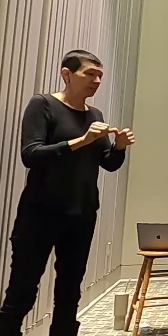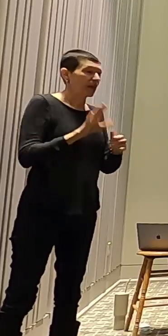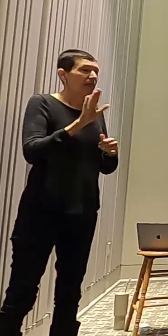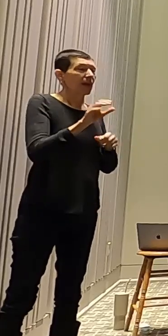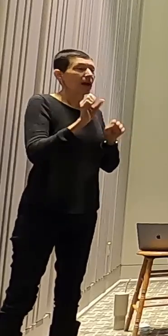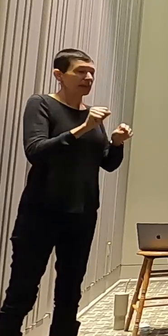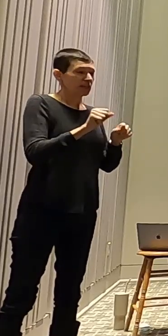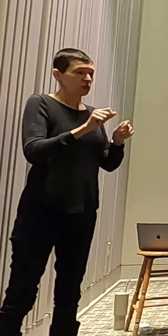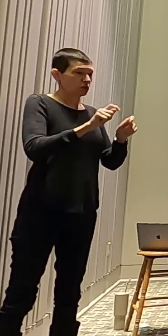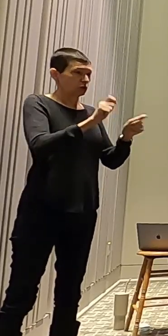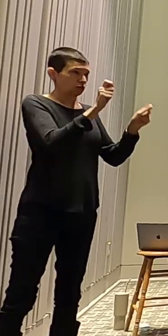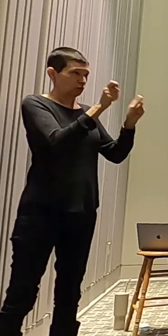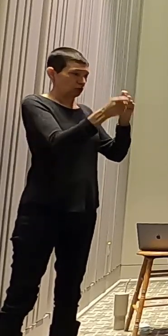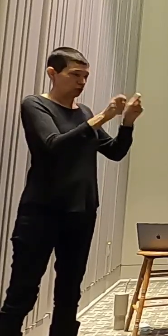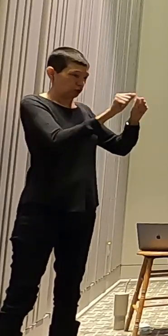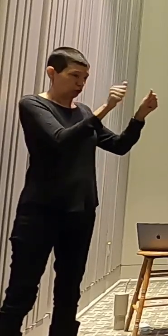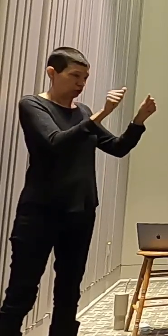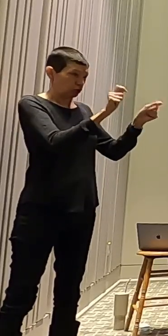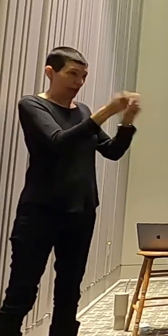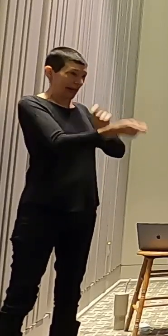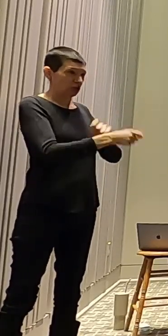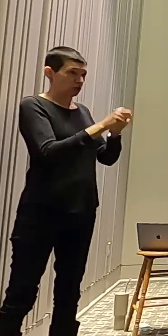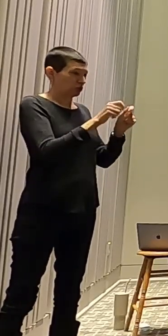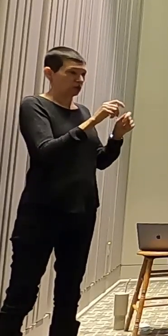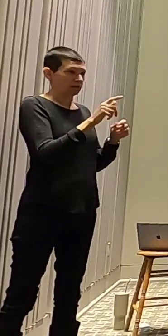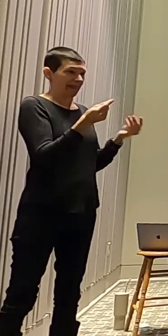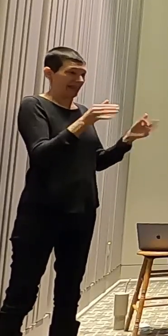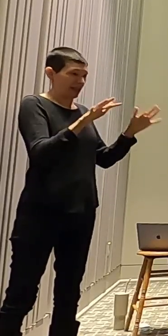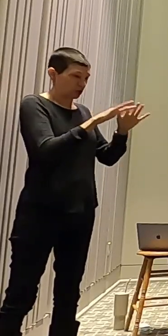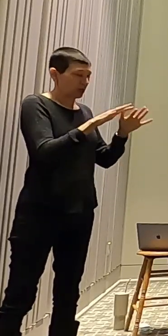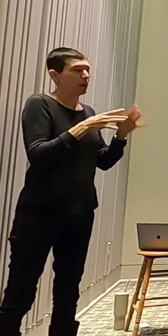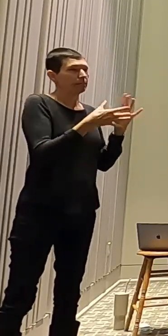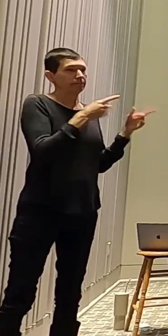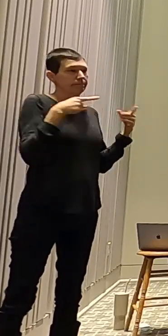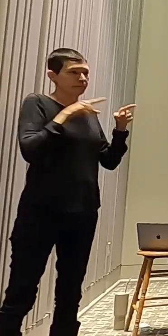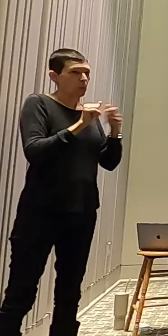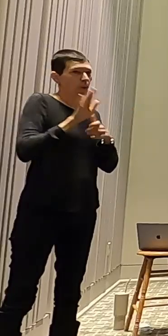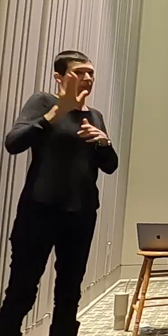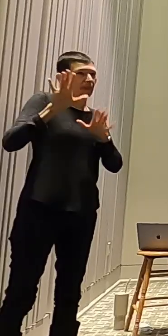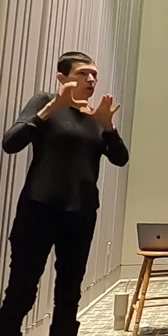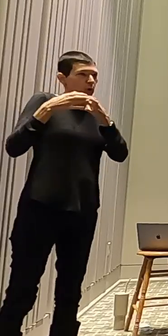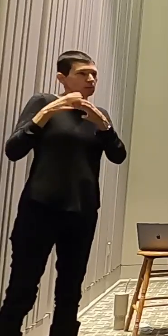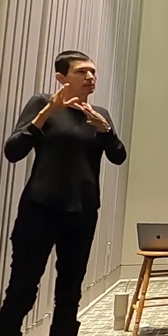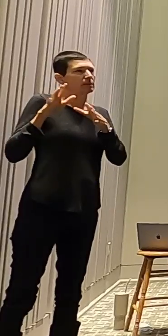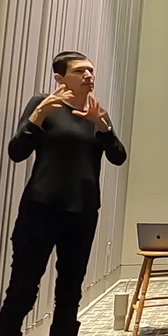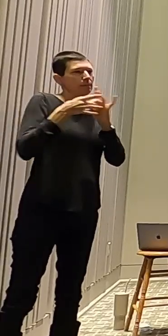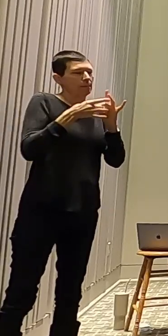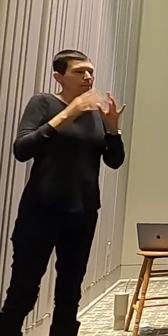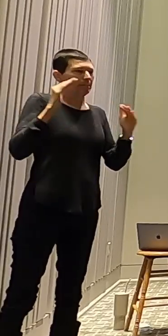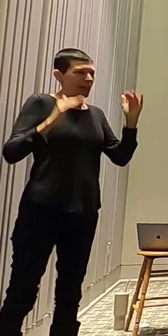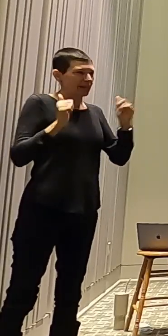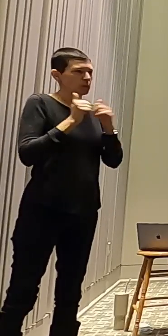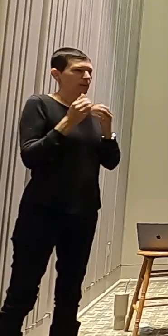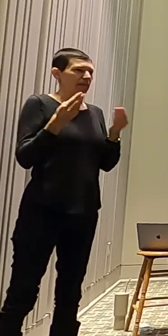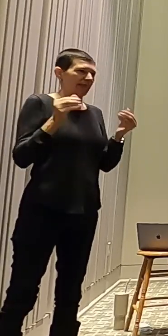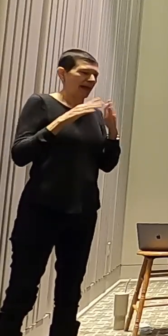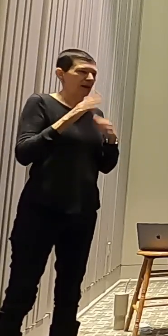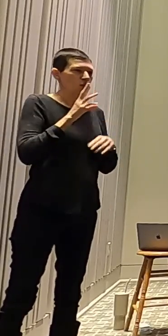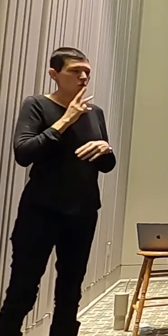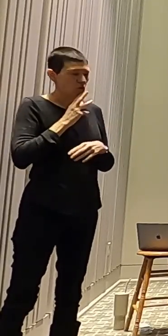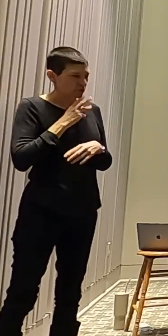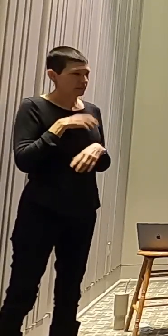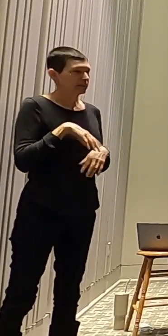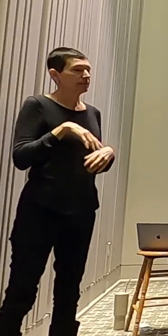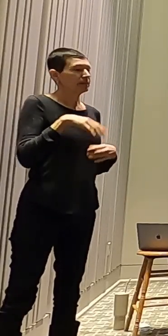shape the landscape aligns with the group's belief in transformation and balance between land and water. In some legends, the beaver